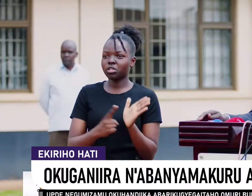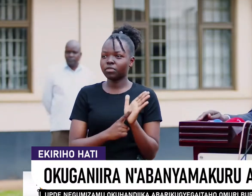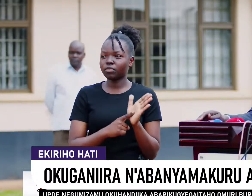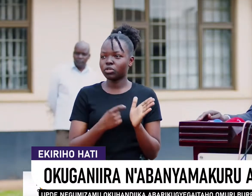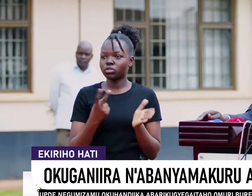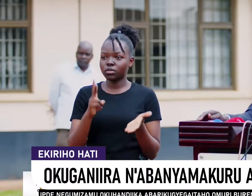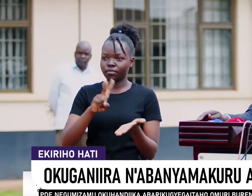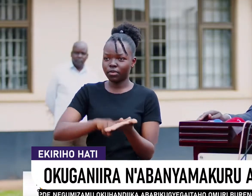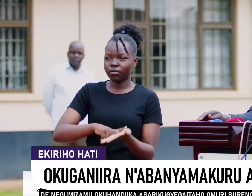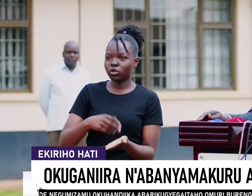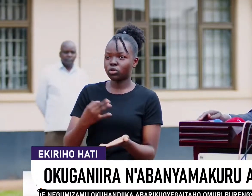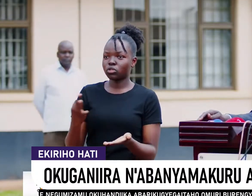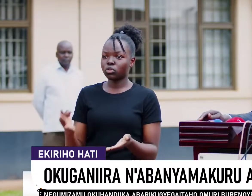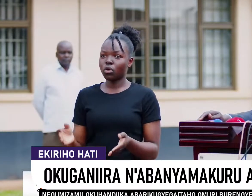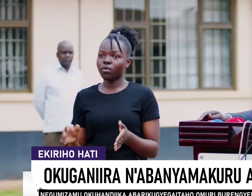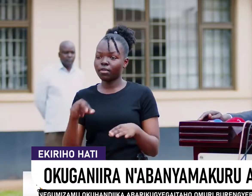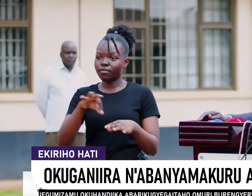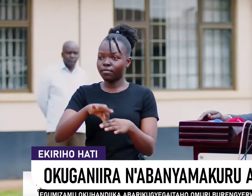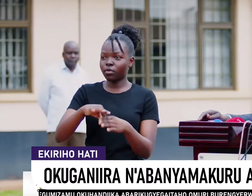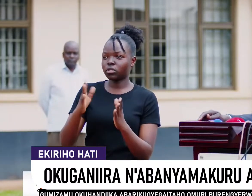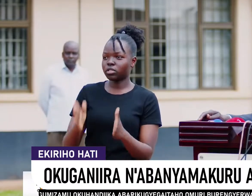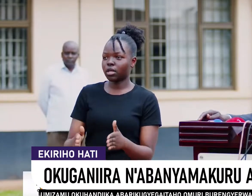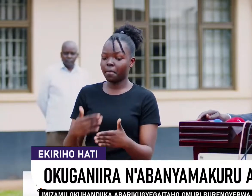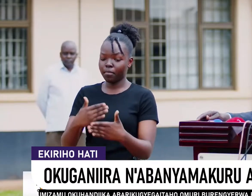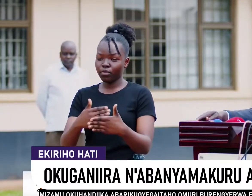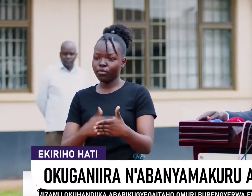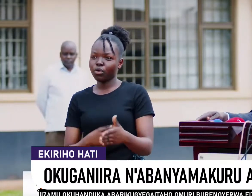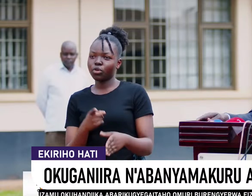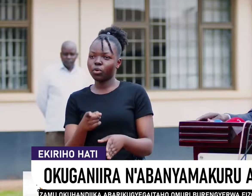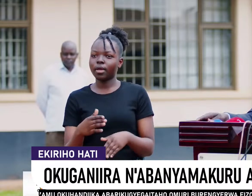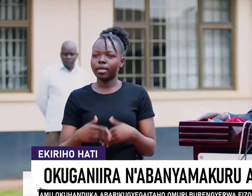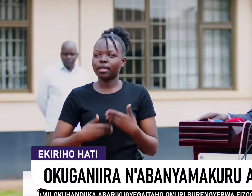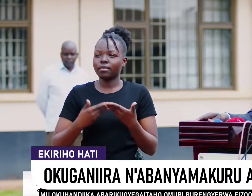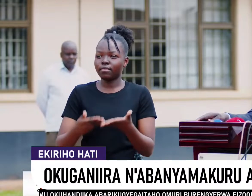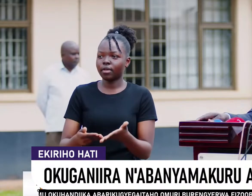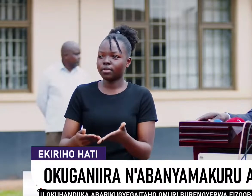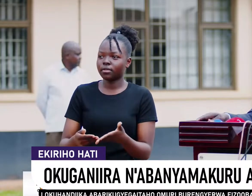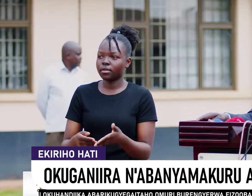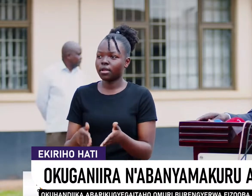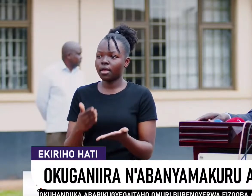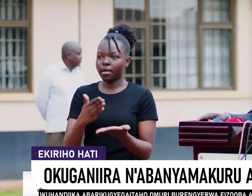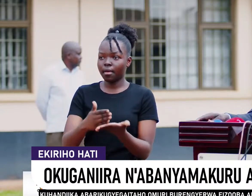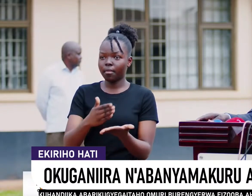verification of a voter before you are given a ballot paper.